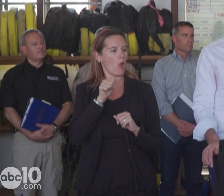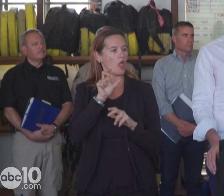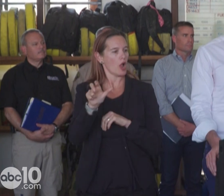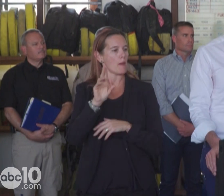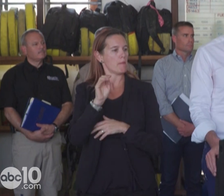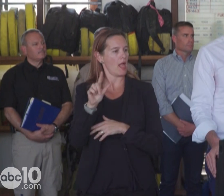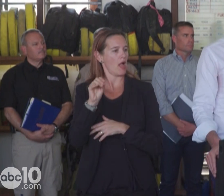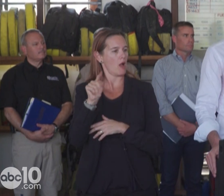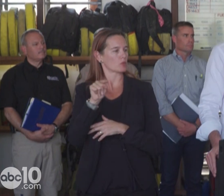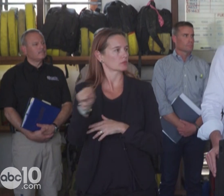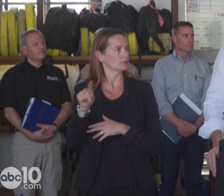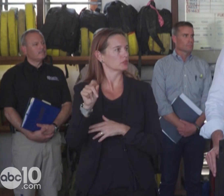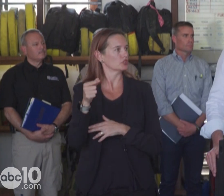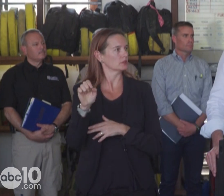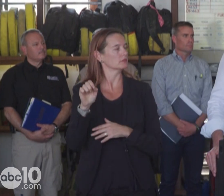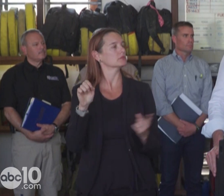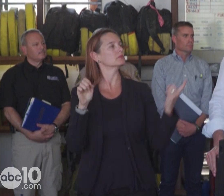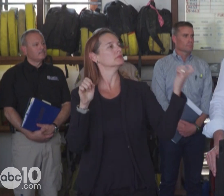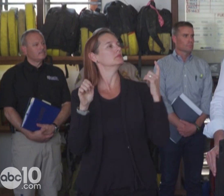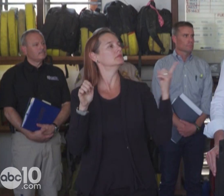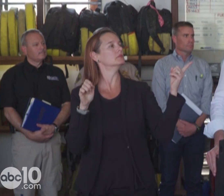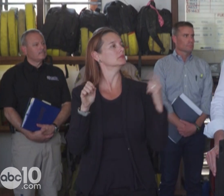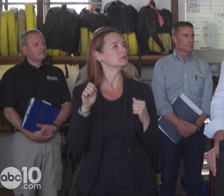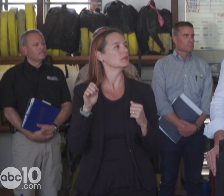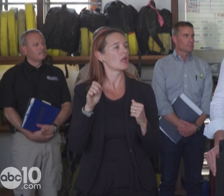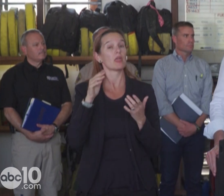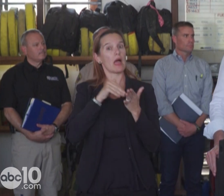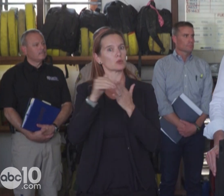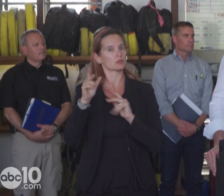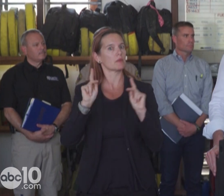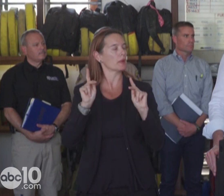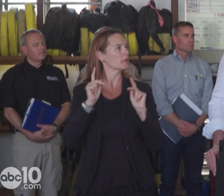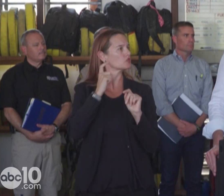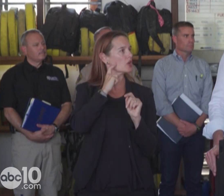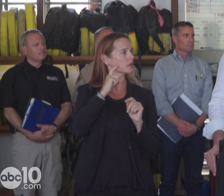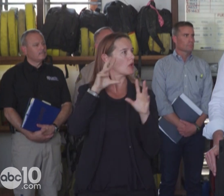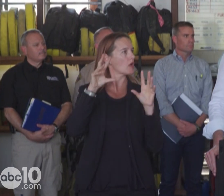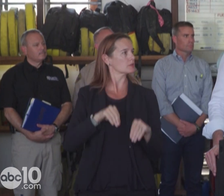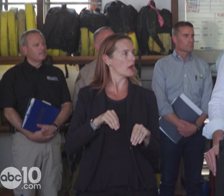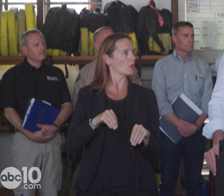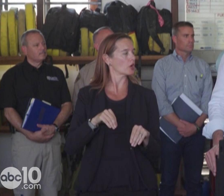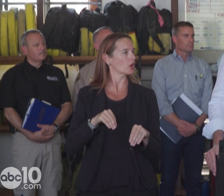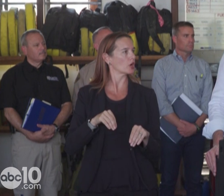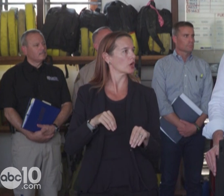folks in Sonoma County who just lost power and are now planning to lose power